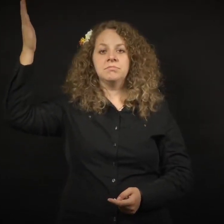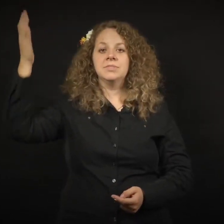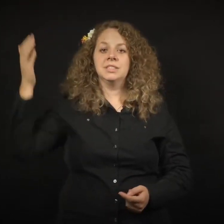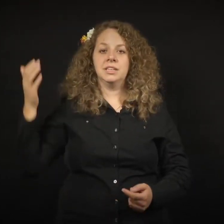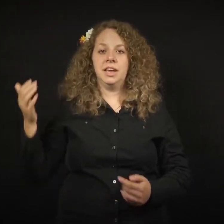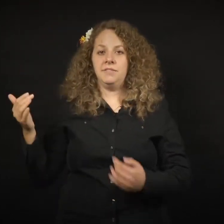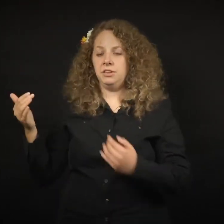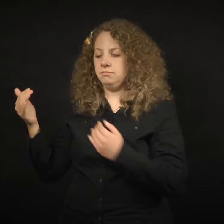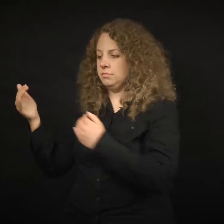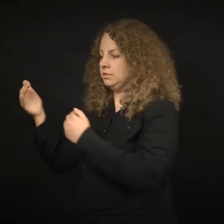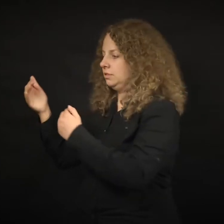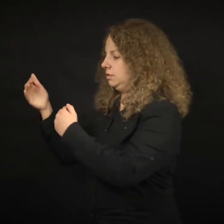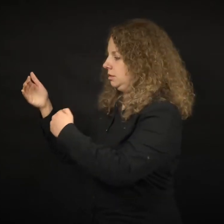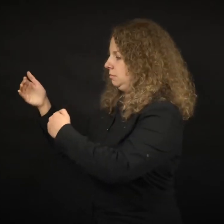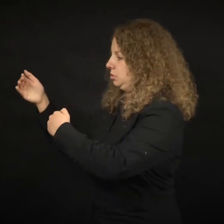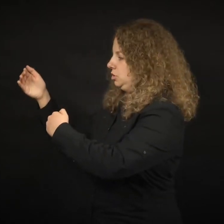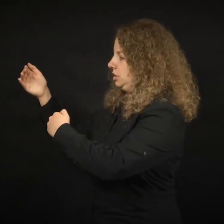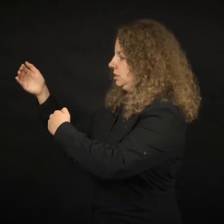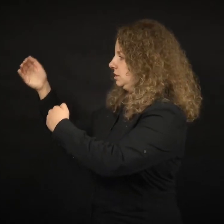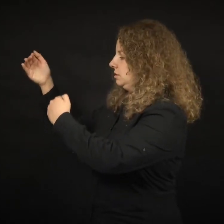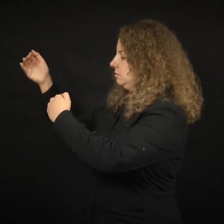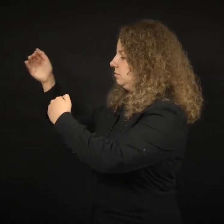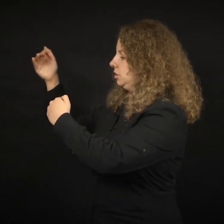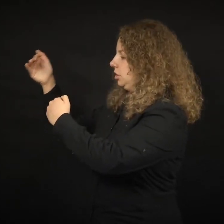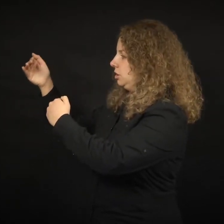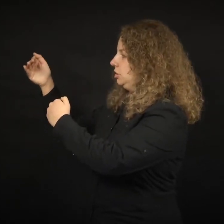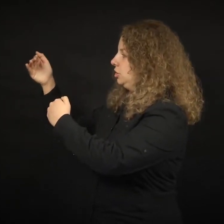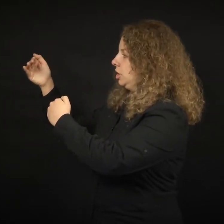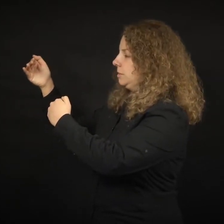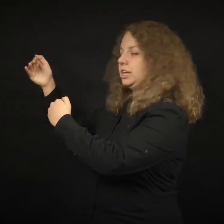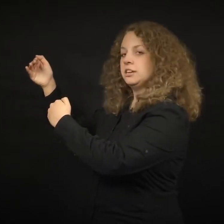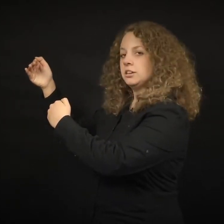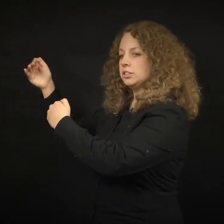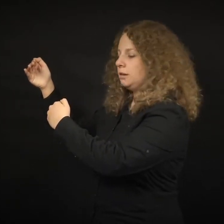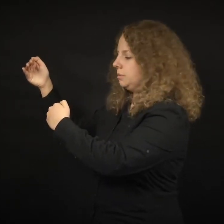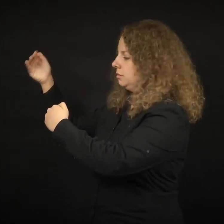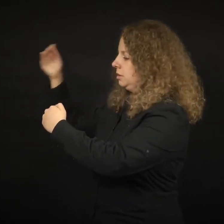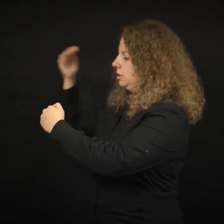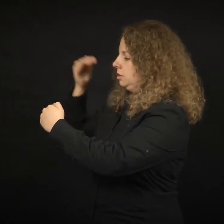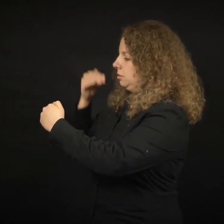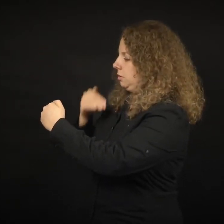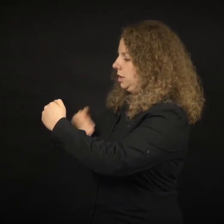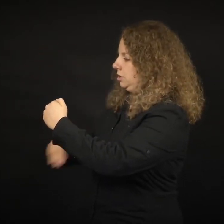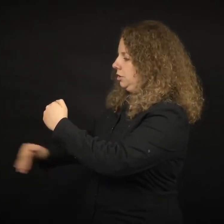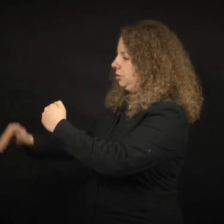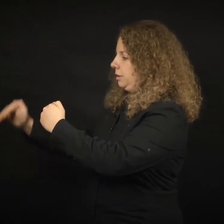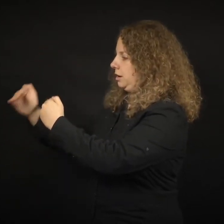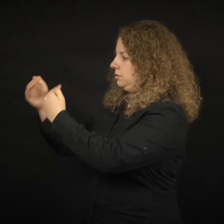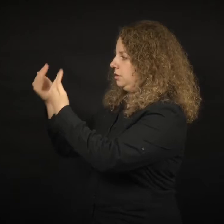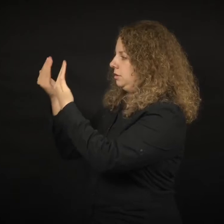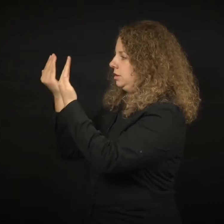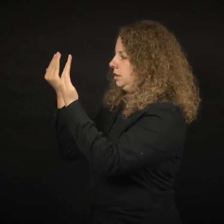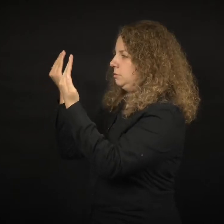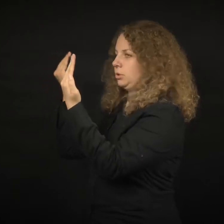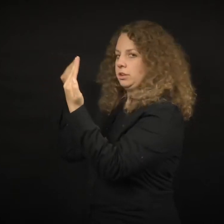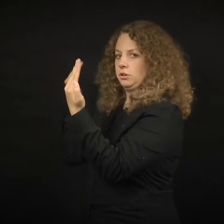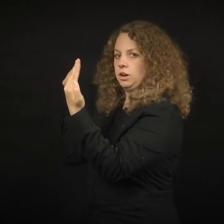The sign heaven, the motion is your dominant hand on top, going under and around and pulling